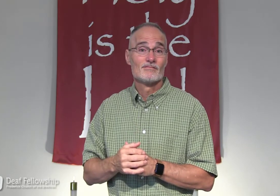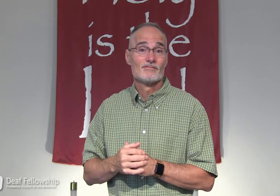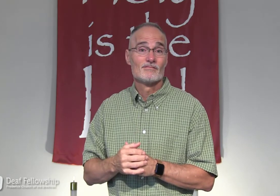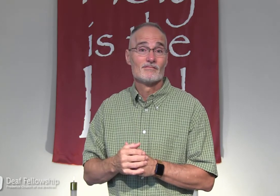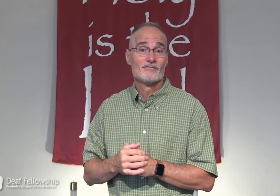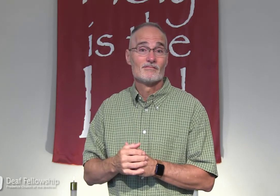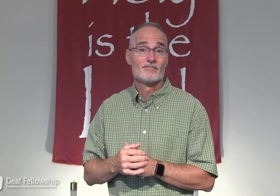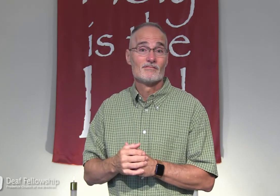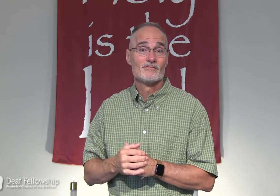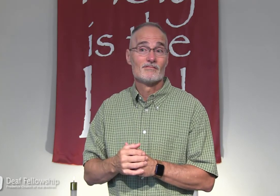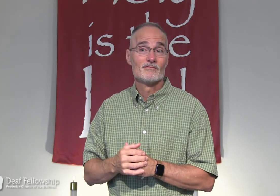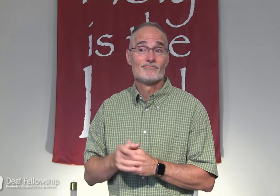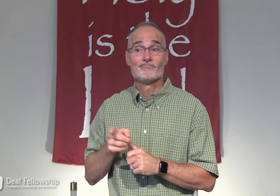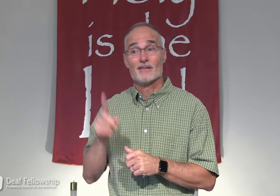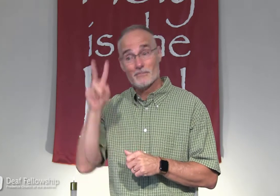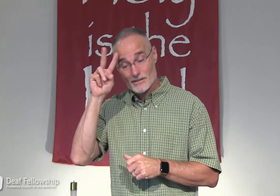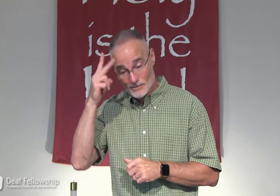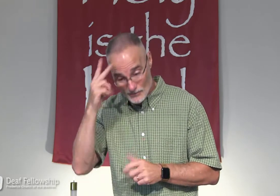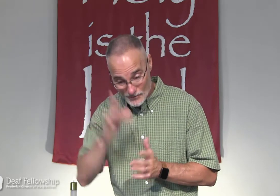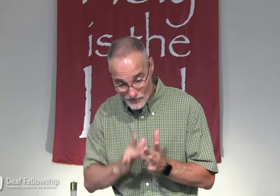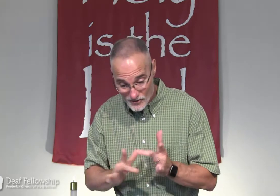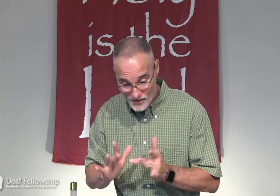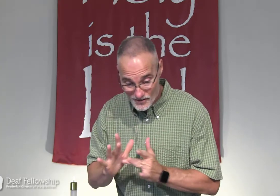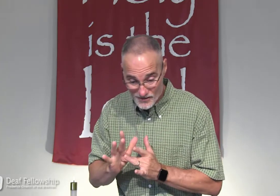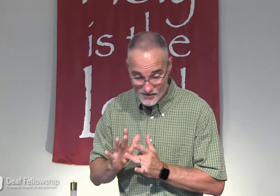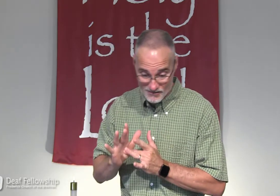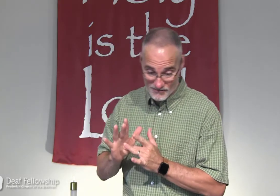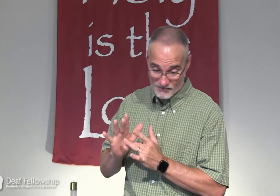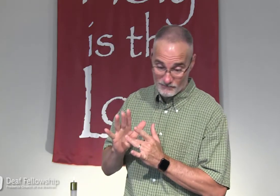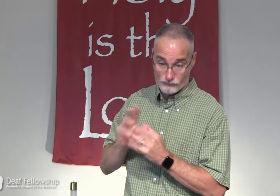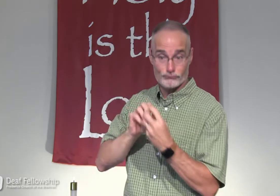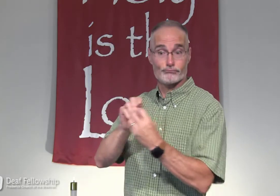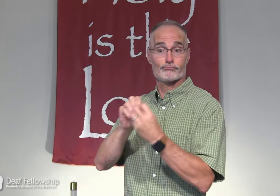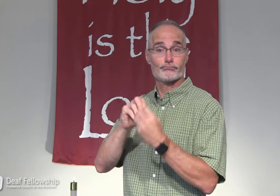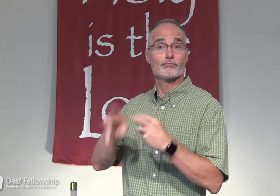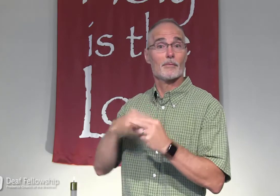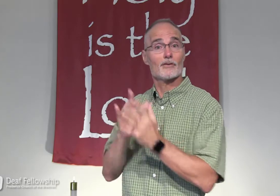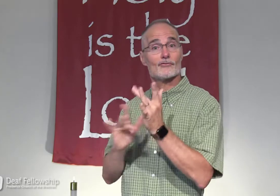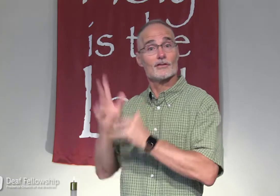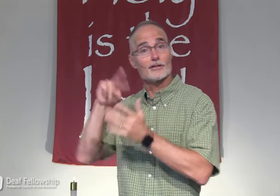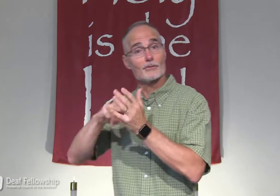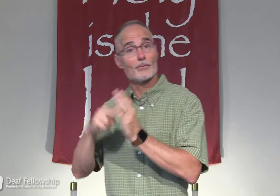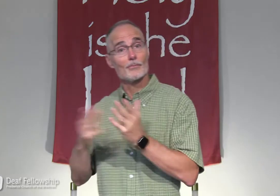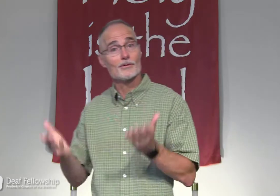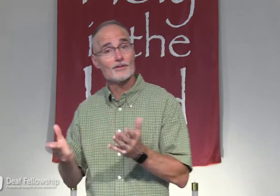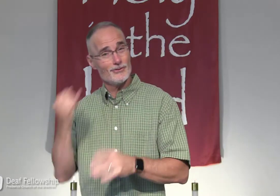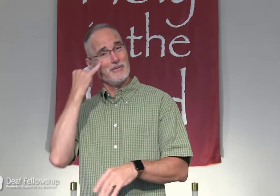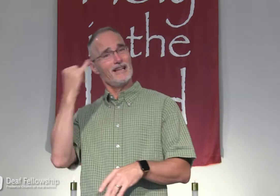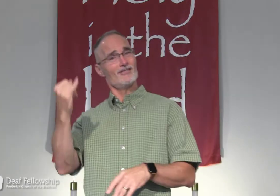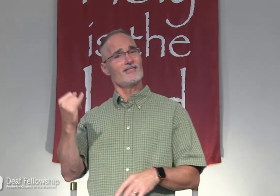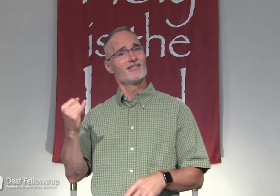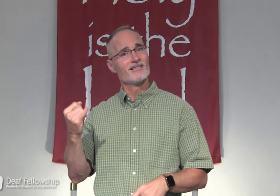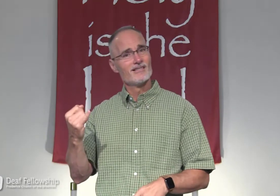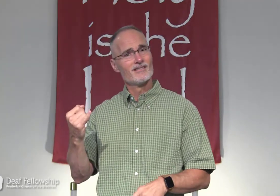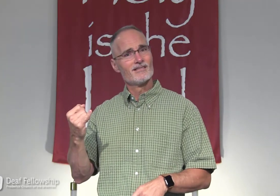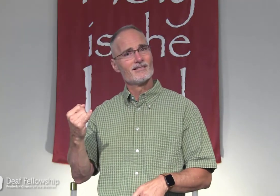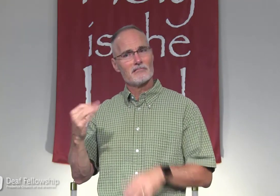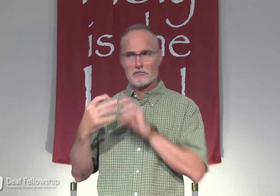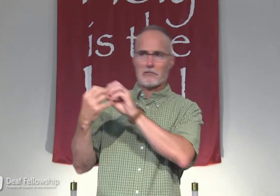he came very close to straying. He misunderstood Jesus. He argued about